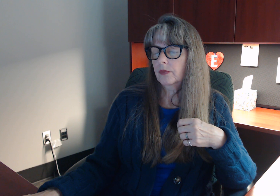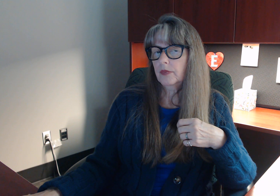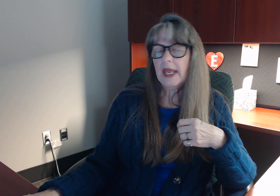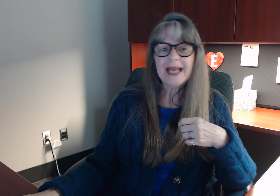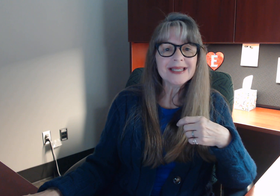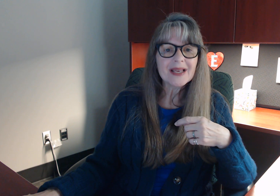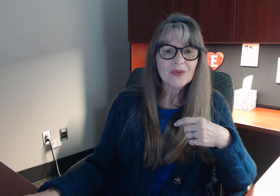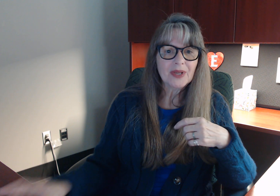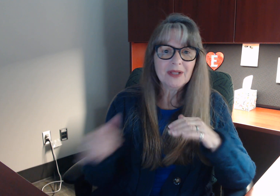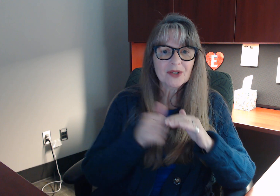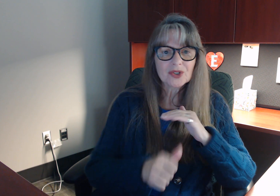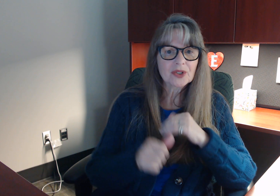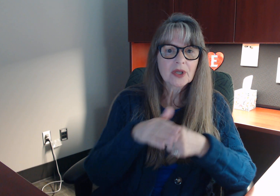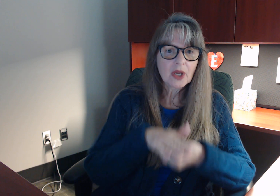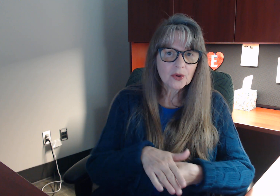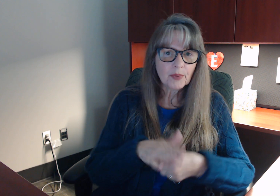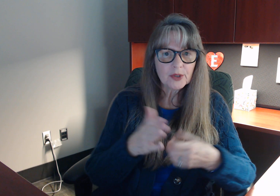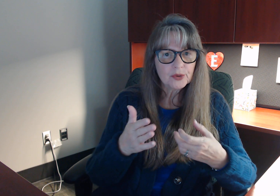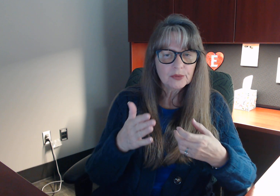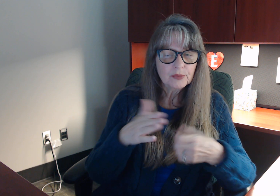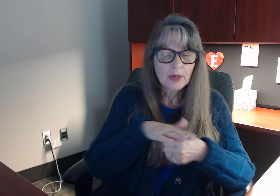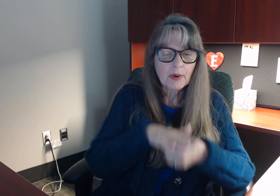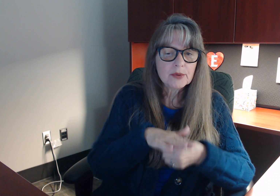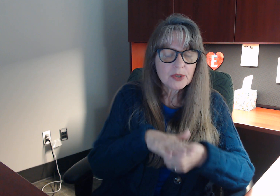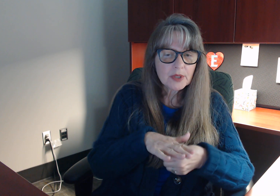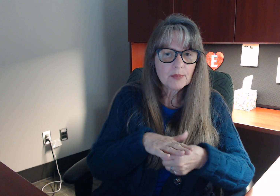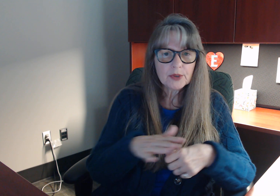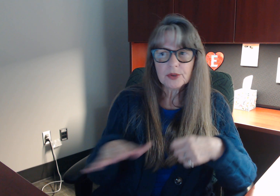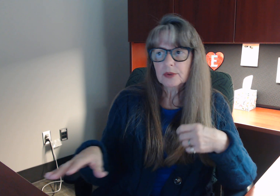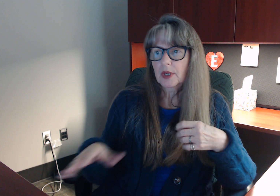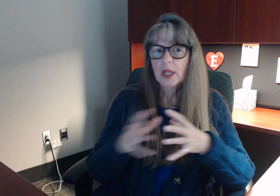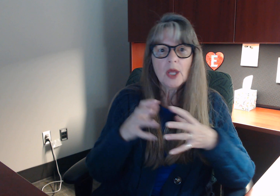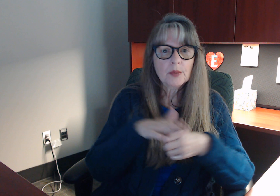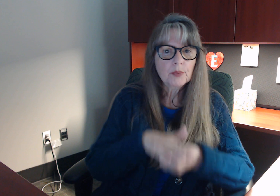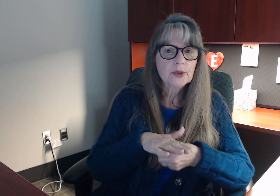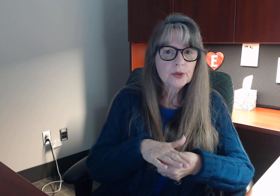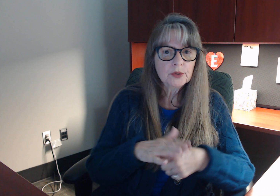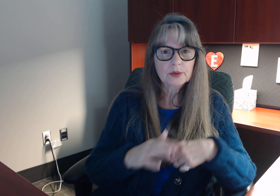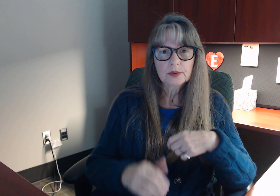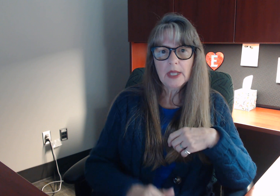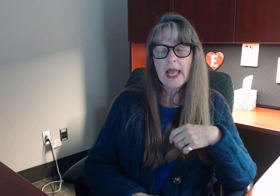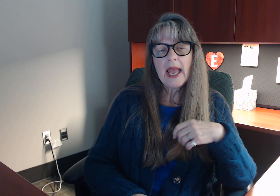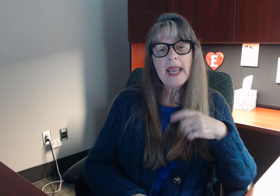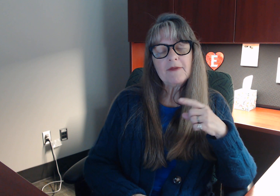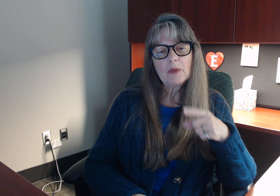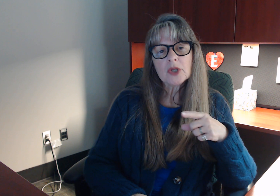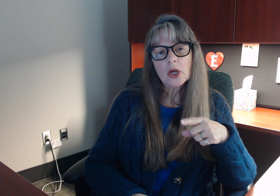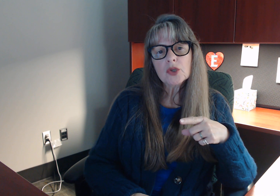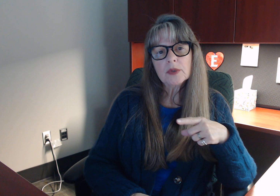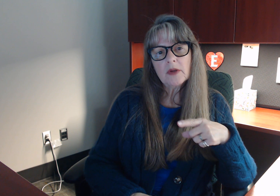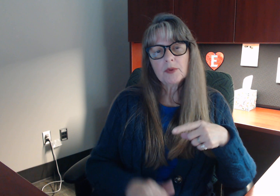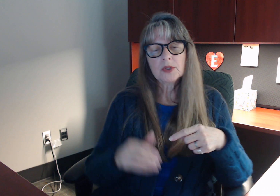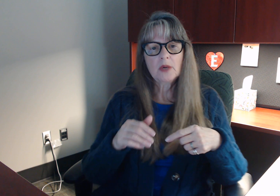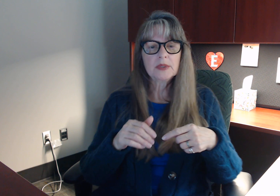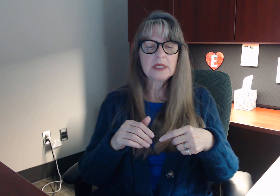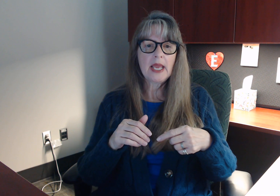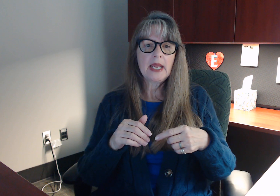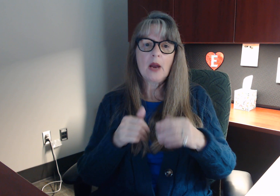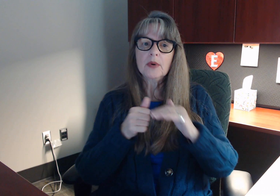And I did that very English, under pressure. I'll probably just say pressure, a lot of pressure. And if I was talking to a deaf person, I would not